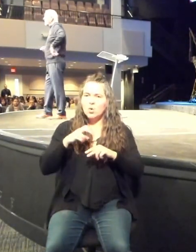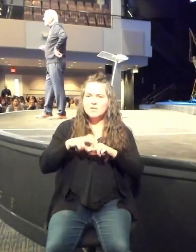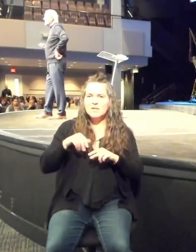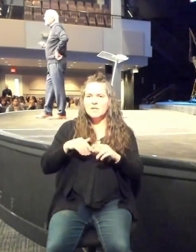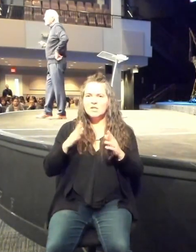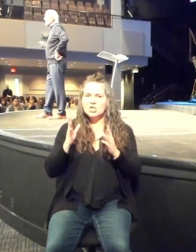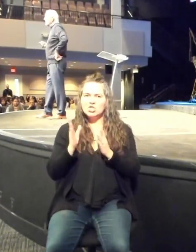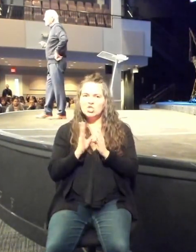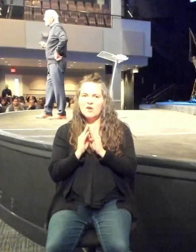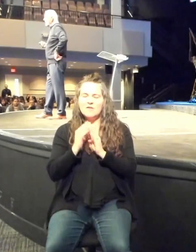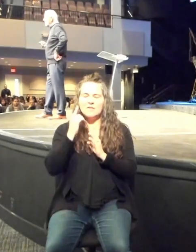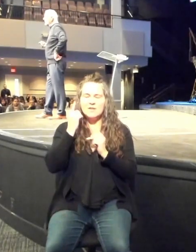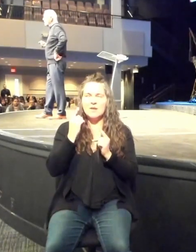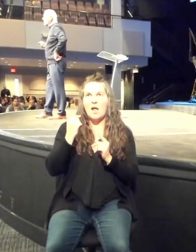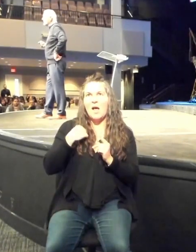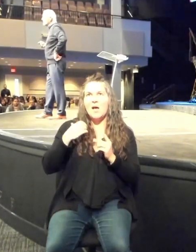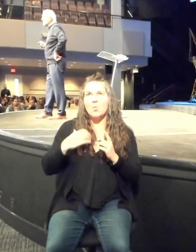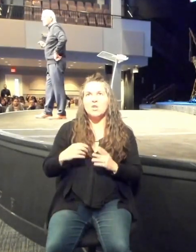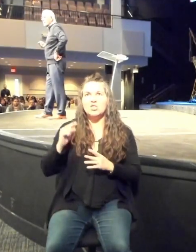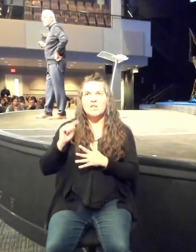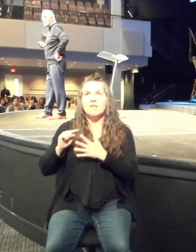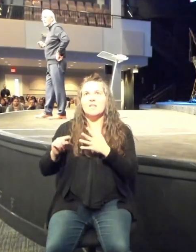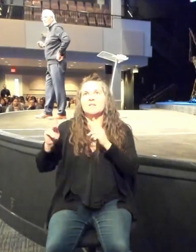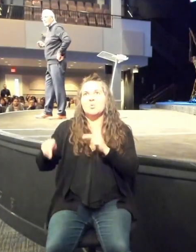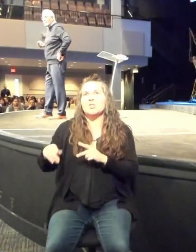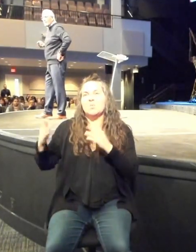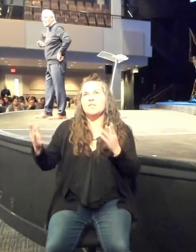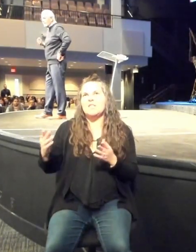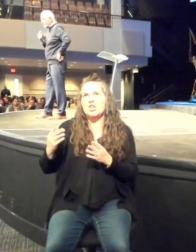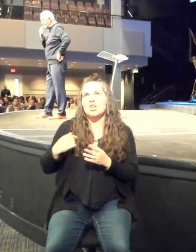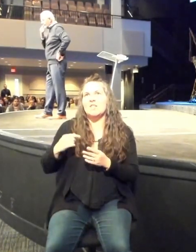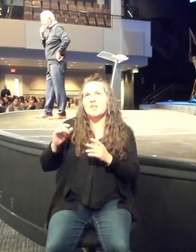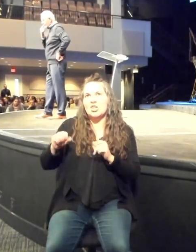I sure wish so-and-so was here. They need to hear this."